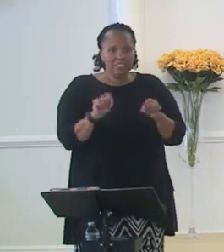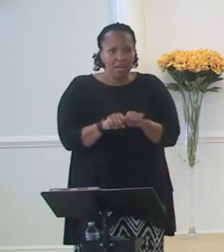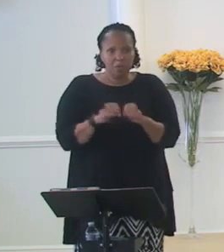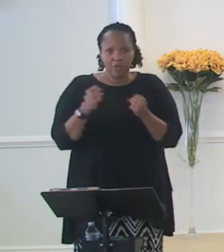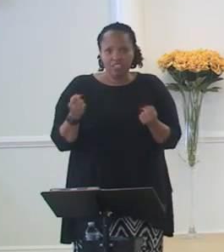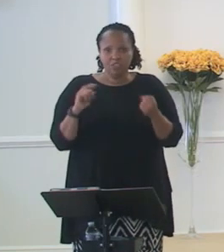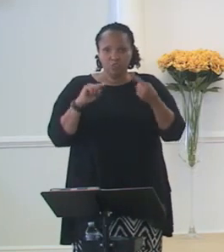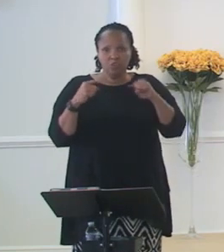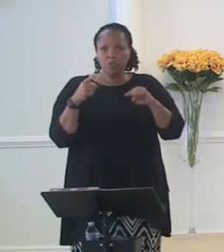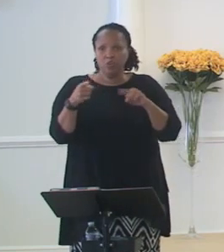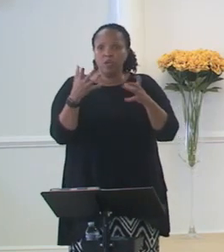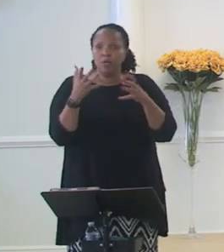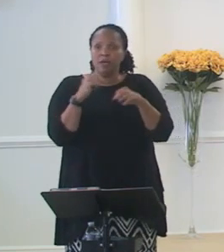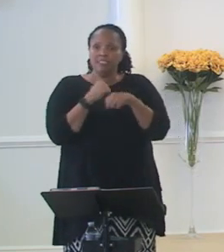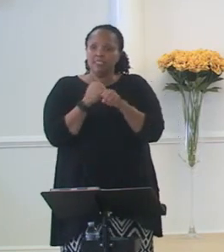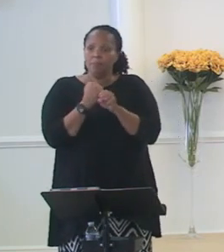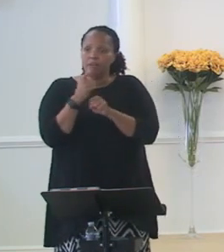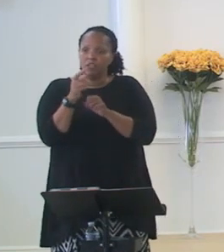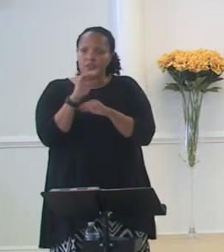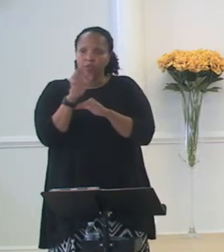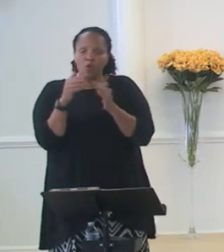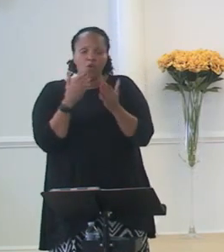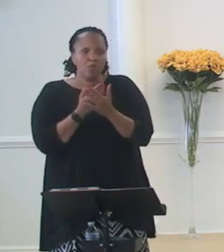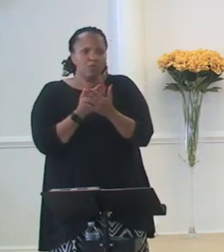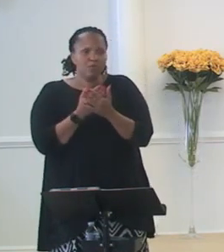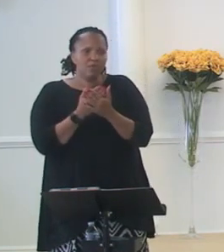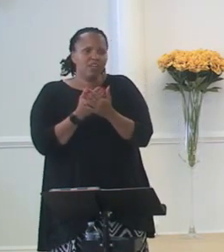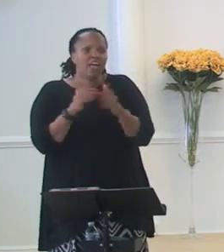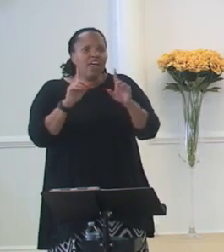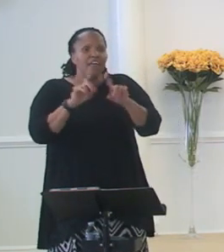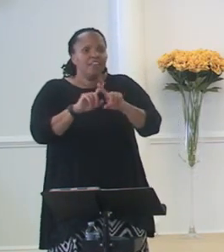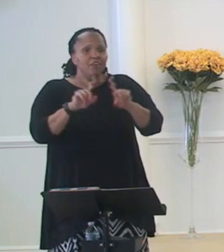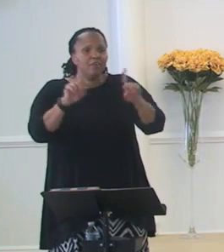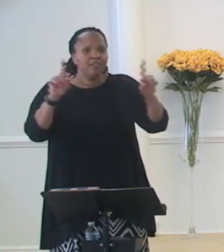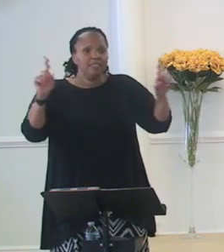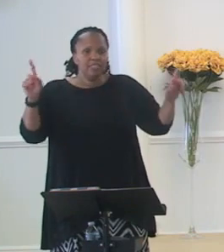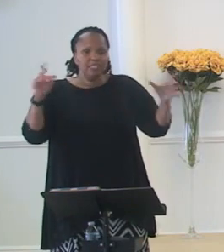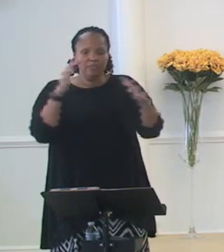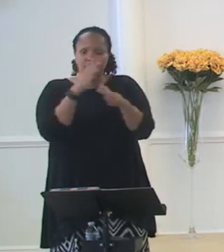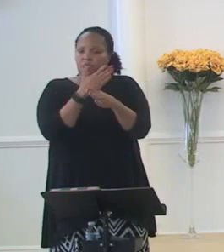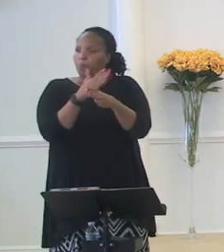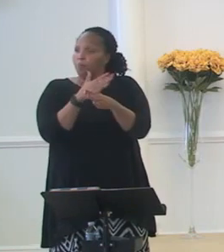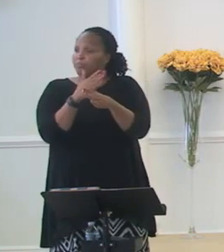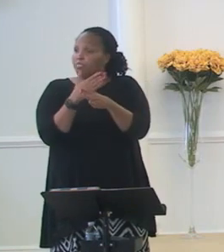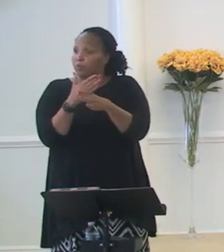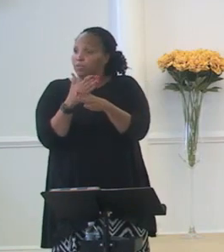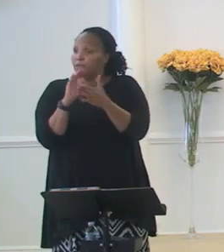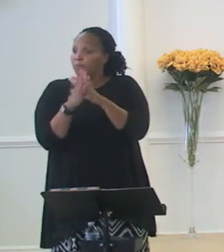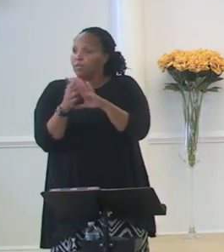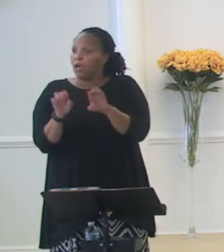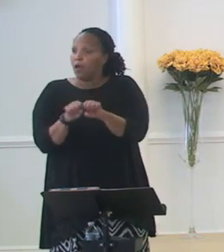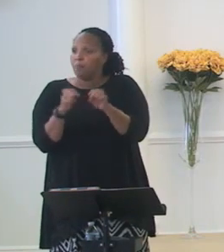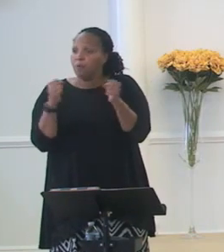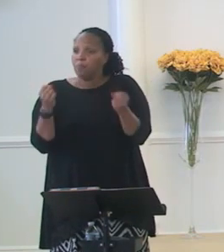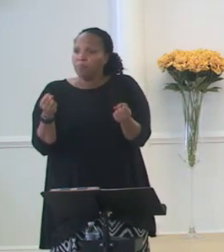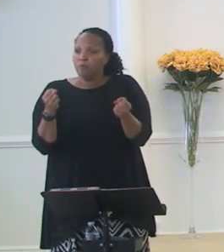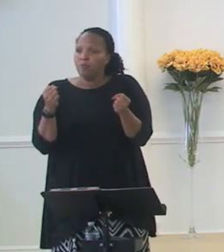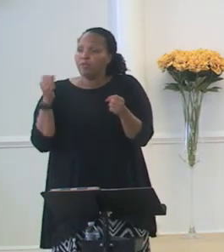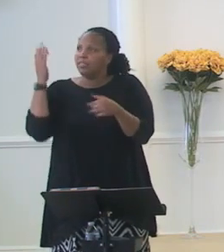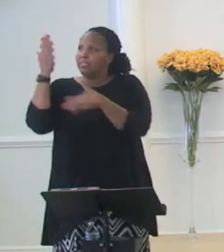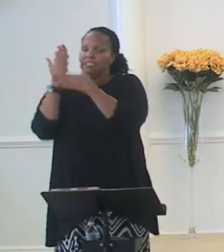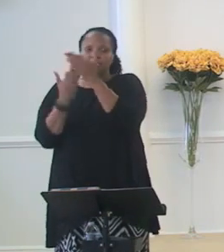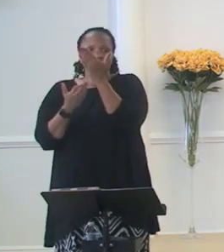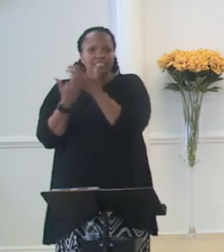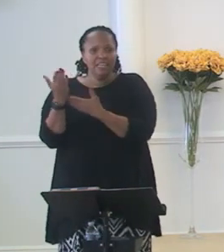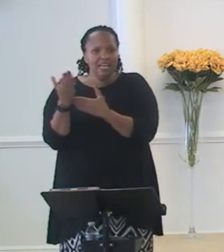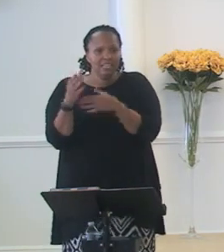Yeah. Now, what you got to understand is, let me help you out. There's a difference between a difference in being broken by his hands and broken in his arms.